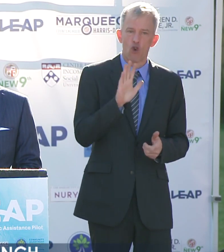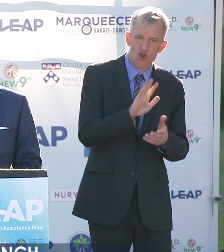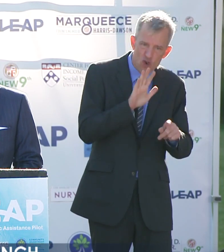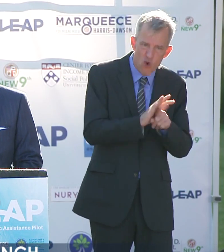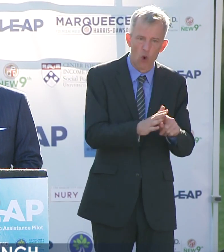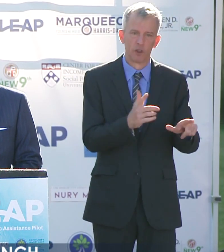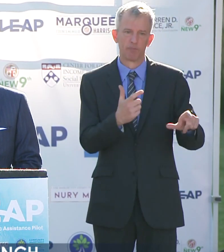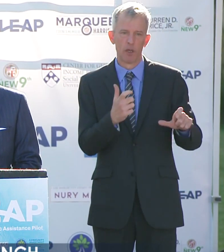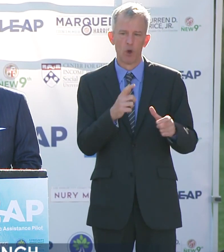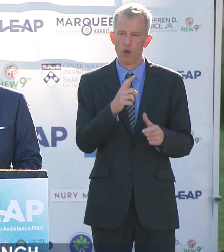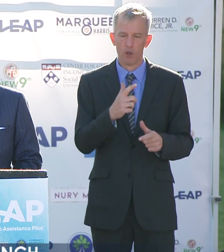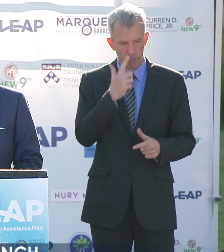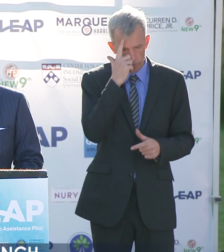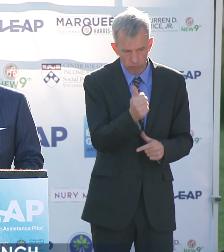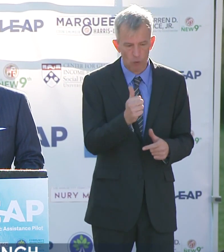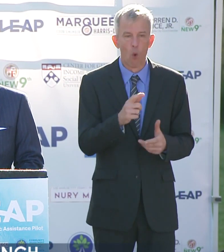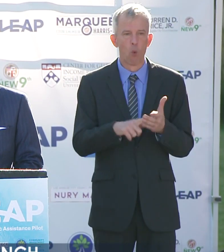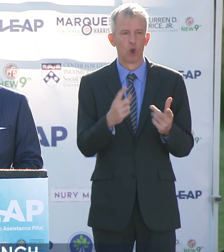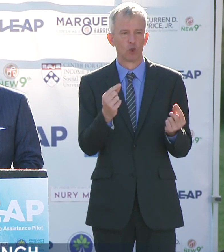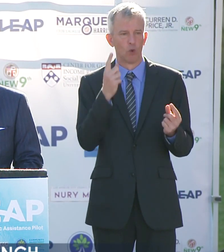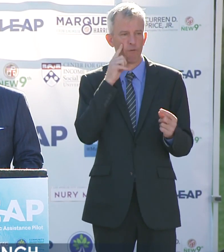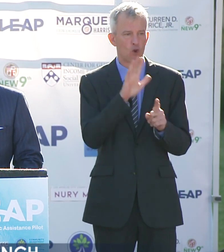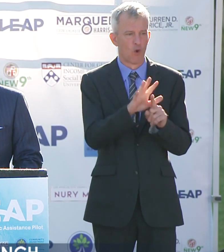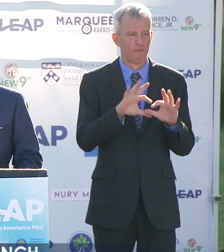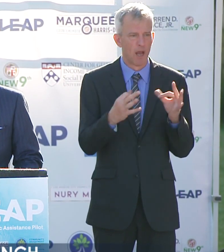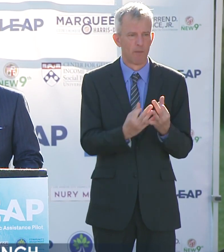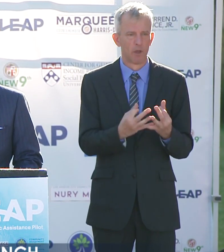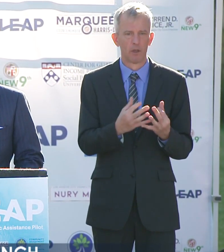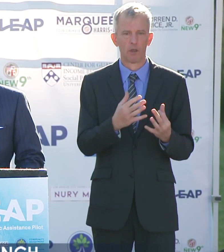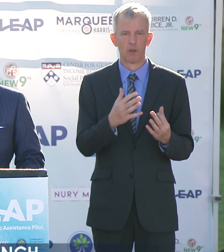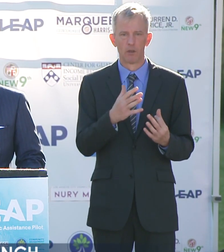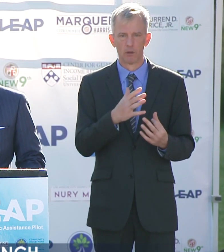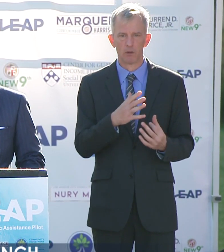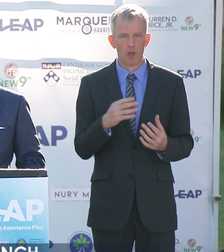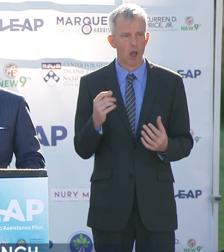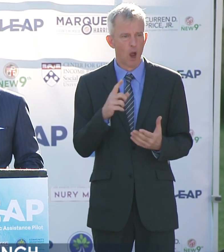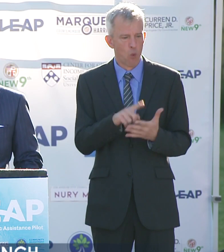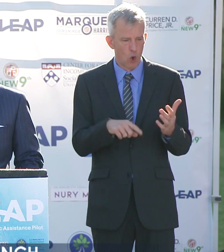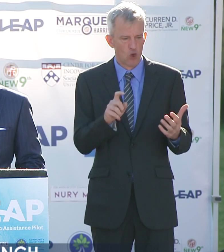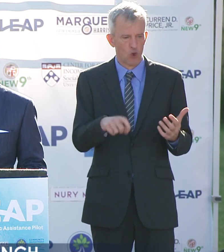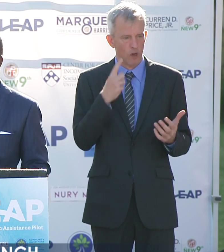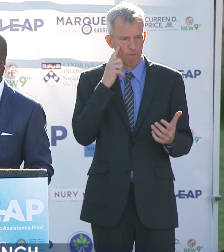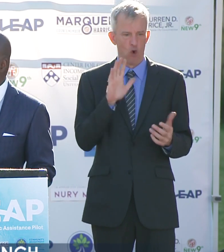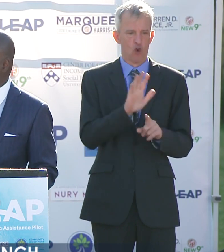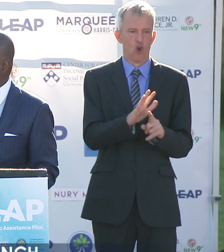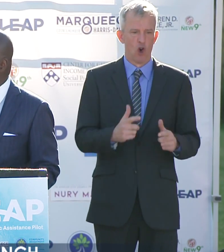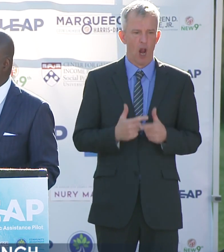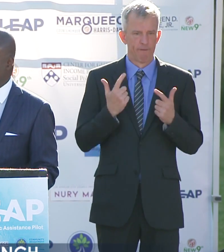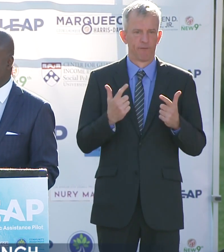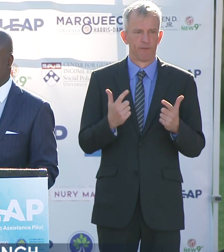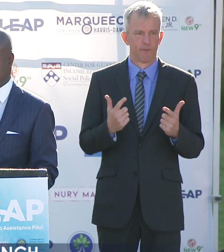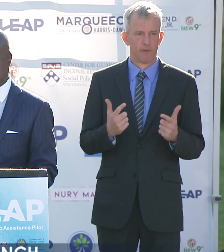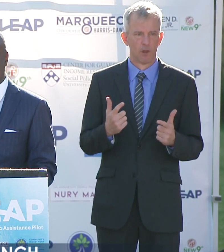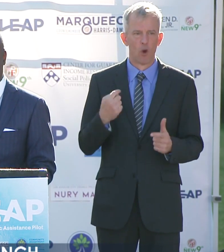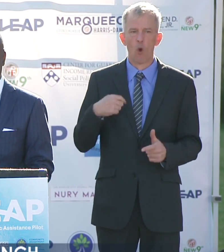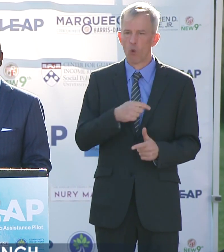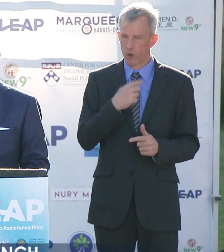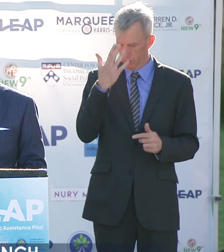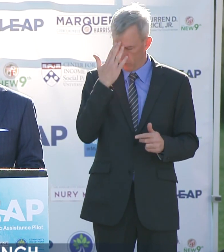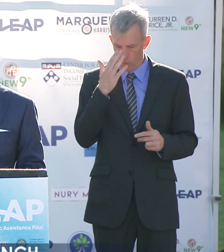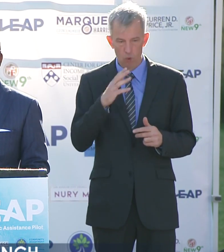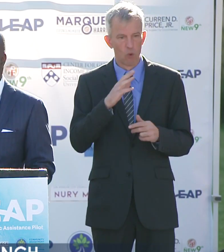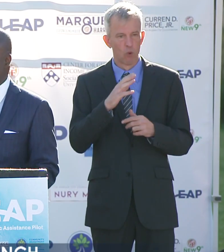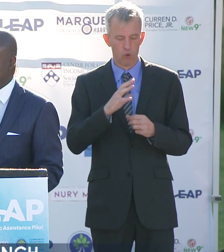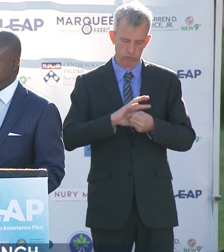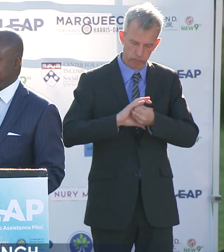to create the life that you deserve in your families. And so we know that around the world, there are 130 countries that do